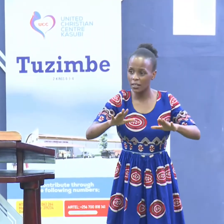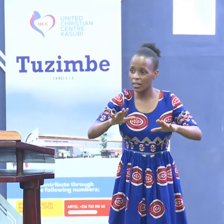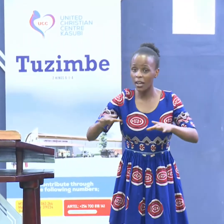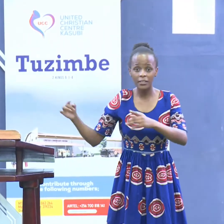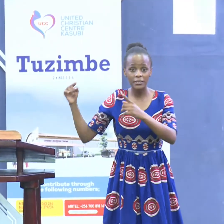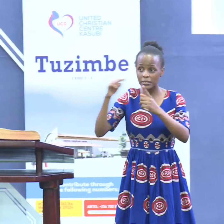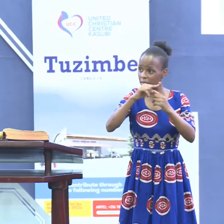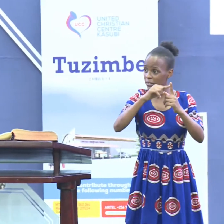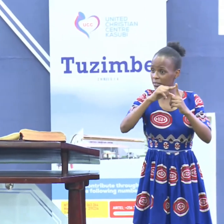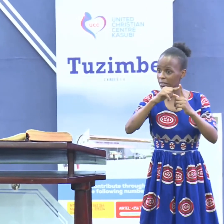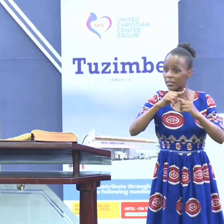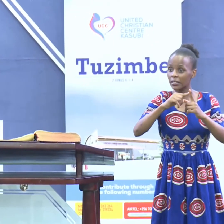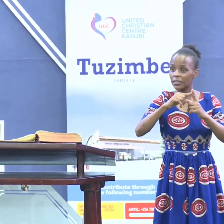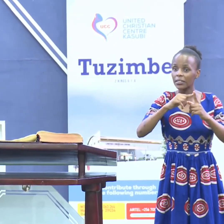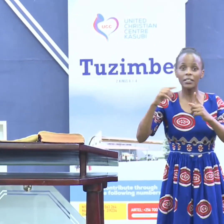blessing.